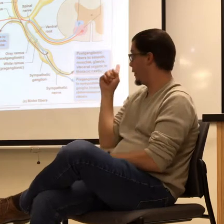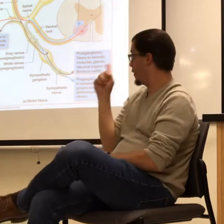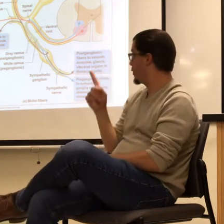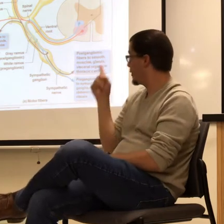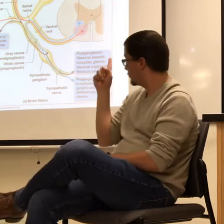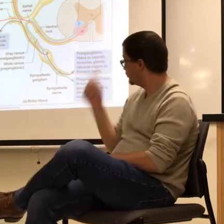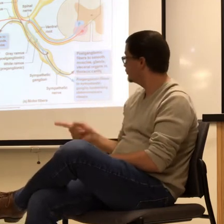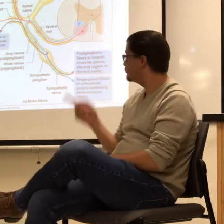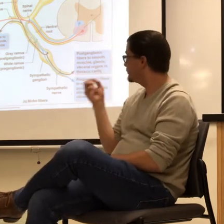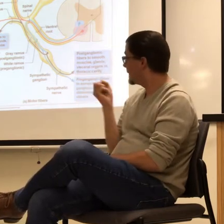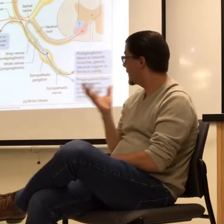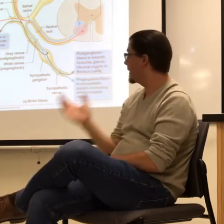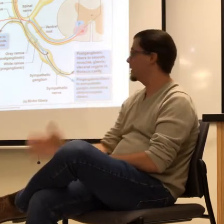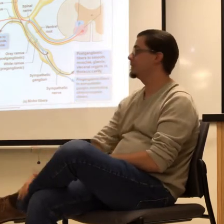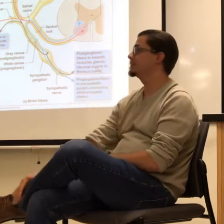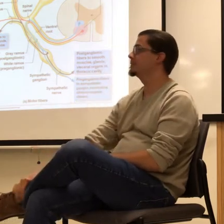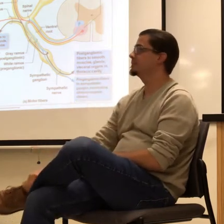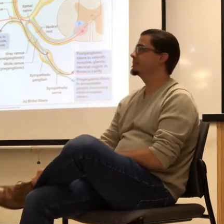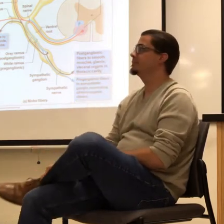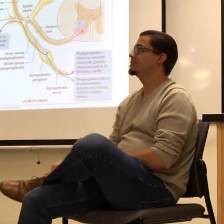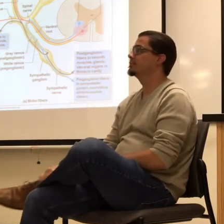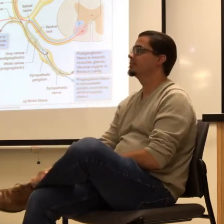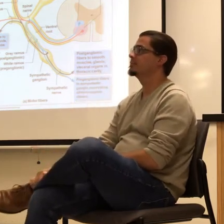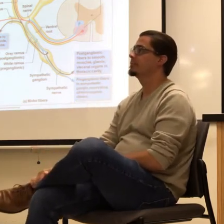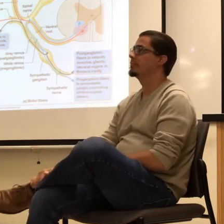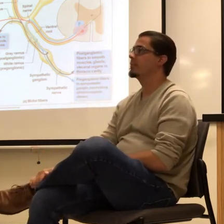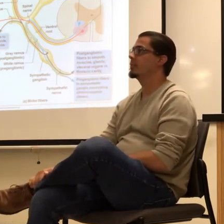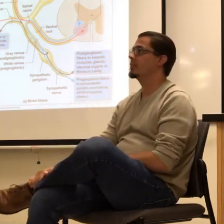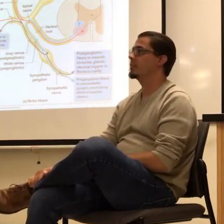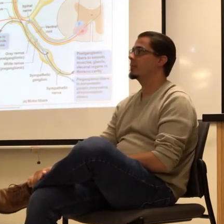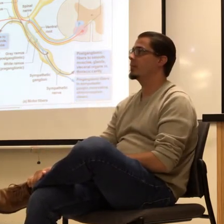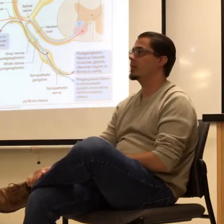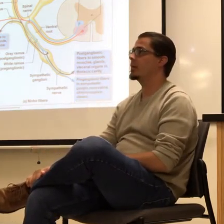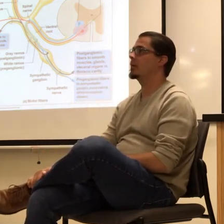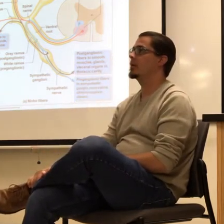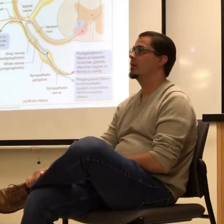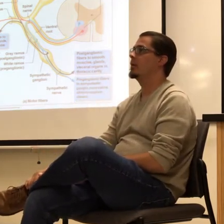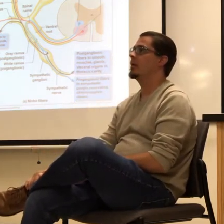let me take this out.